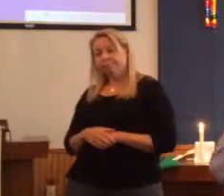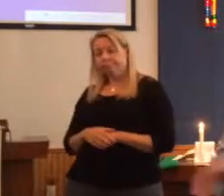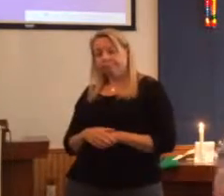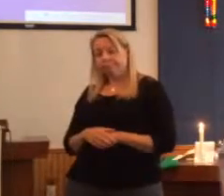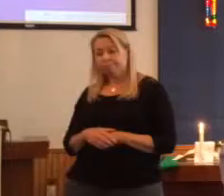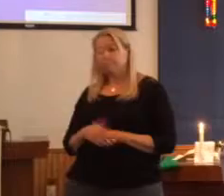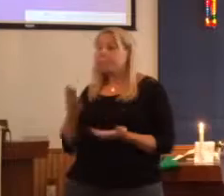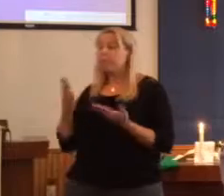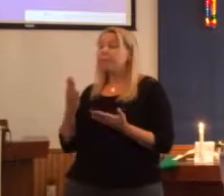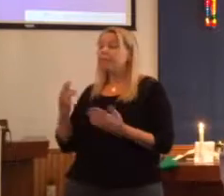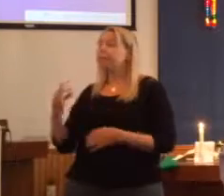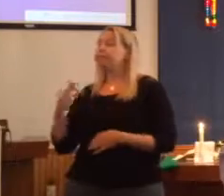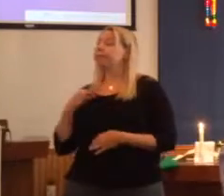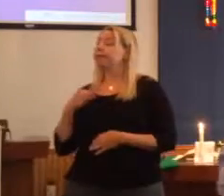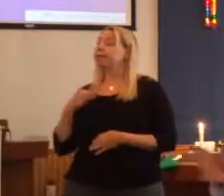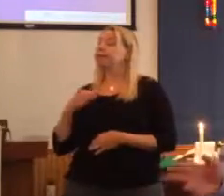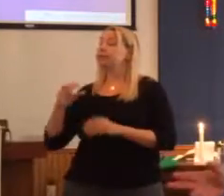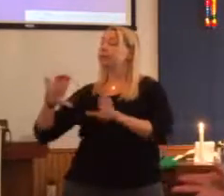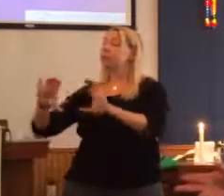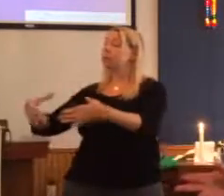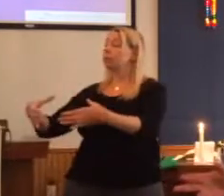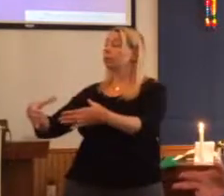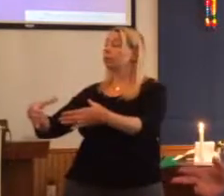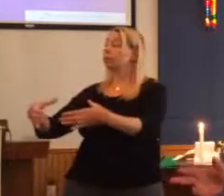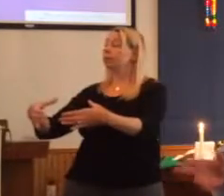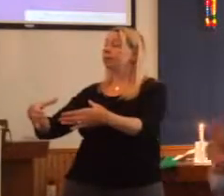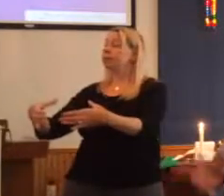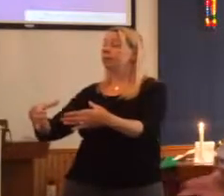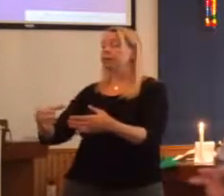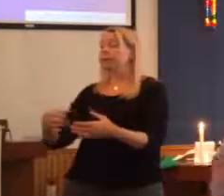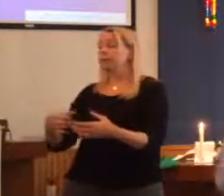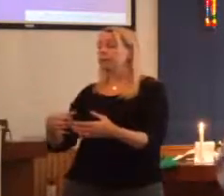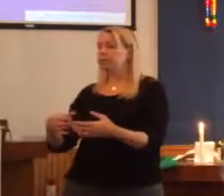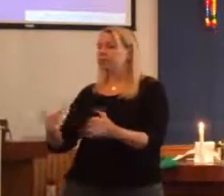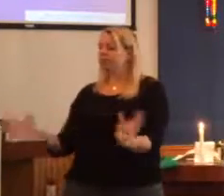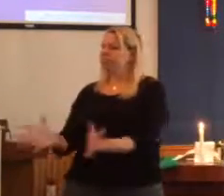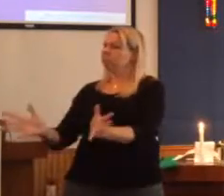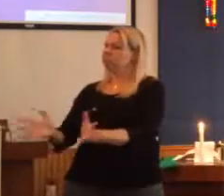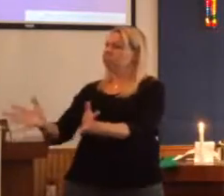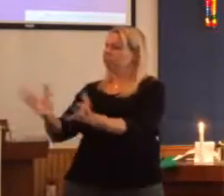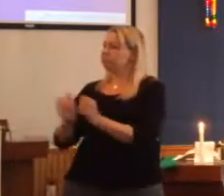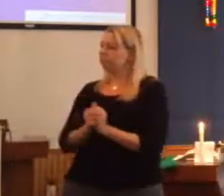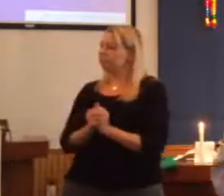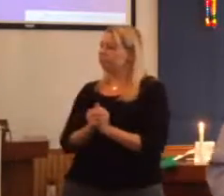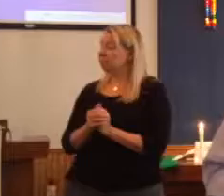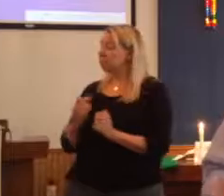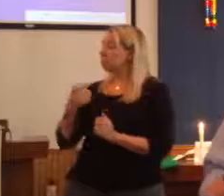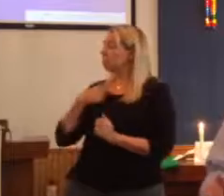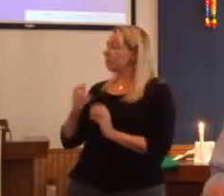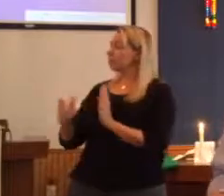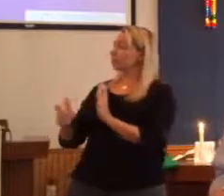Maybe it means volunteering to help in disaster relief if you have the skills.